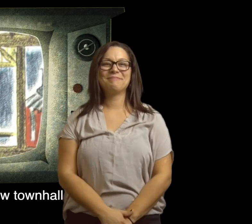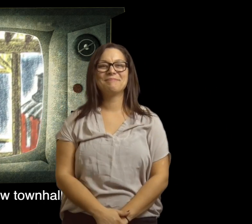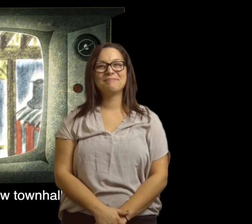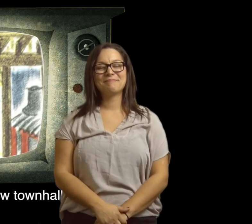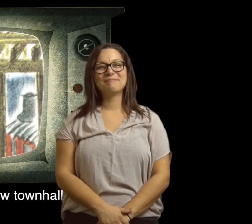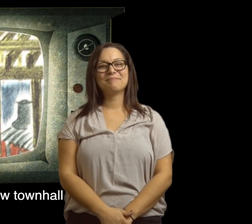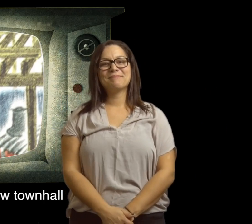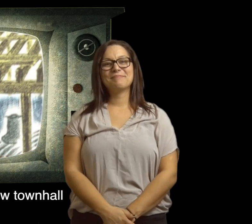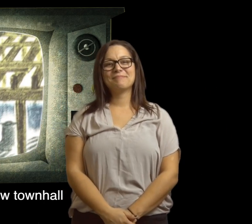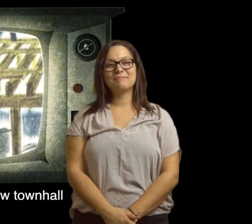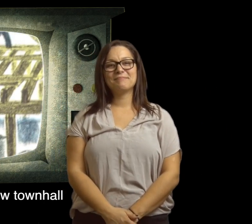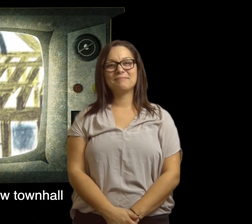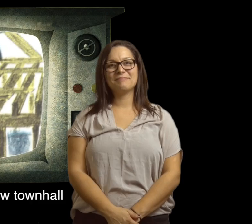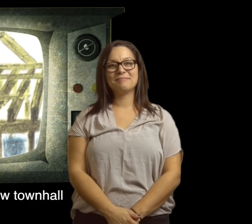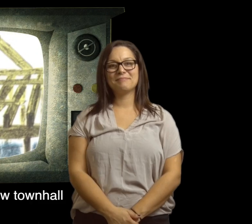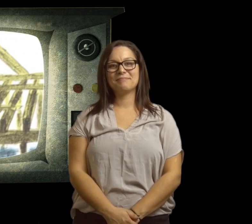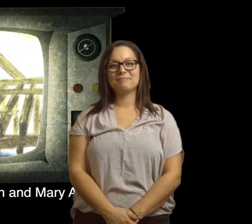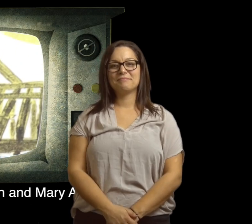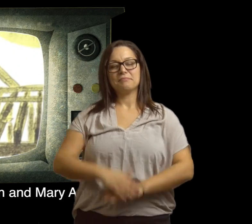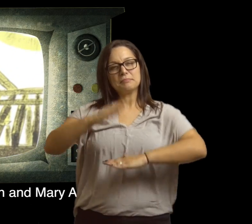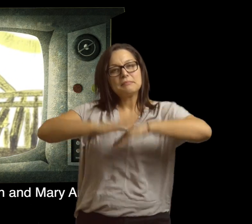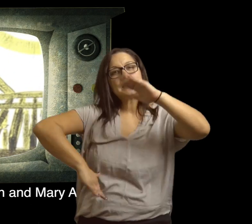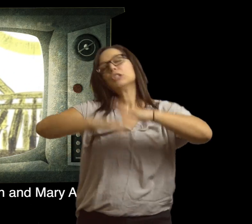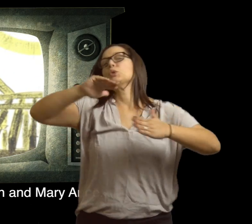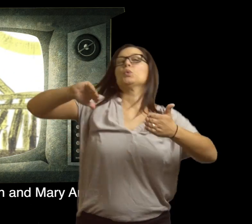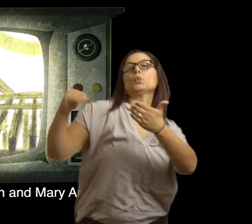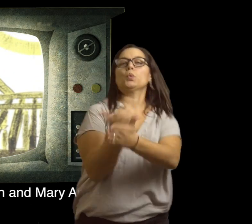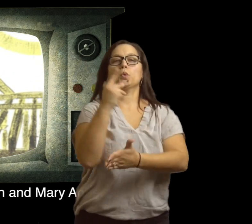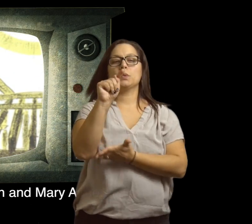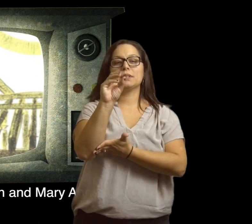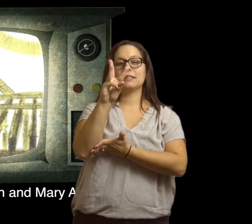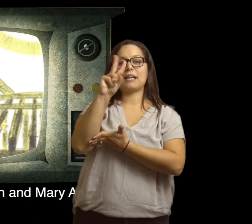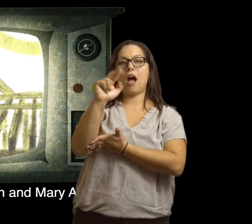They built the new town hall right over Mike Mulligan and Mary Ann.